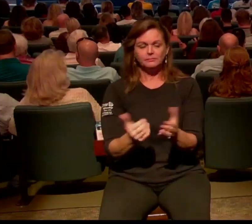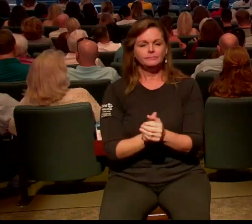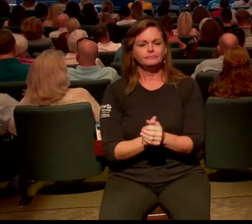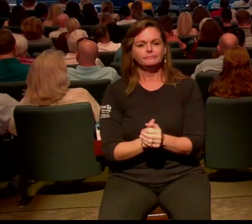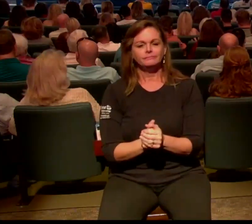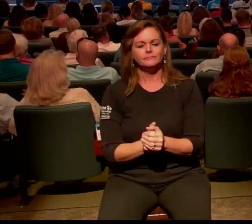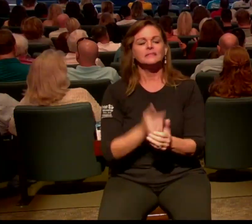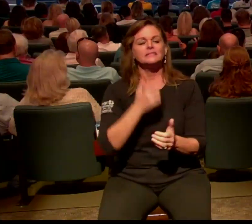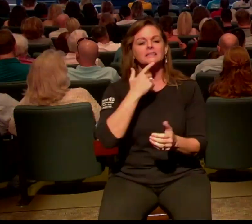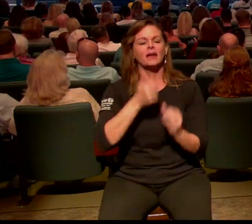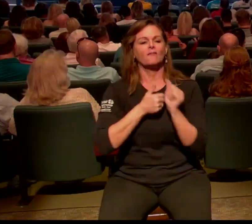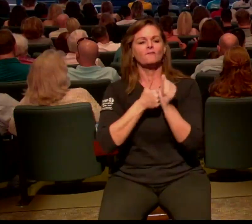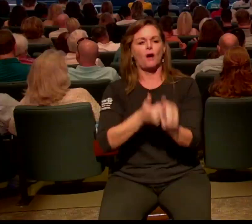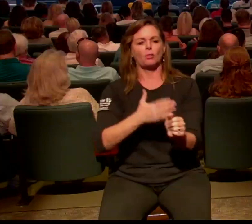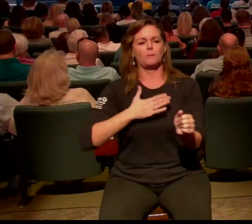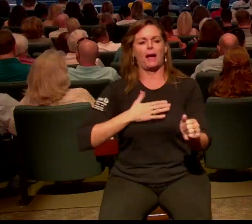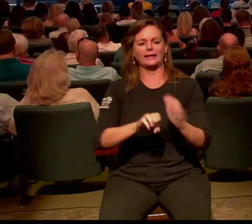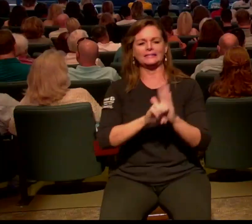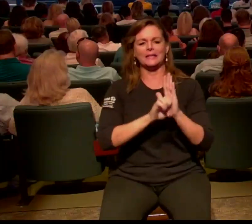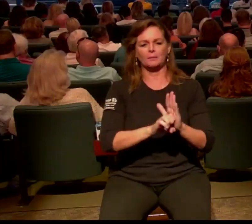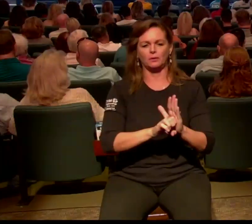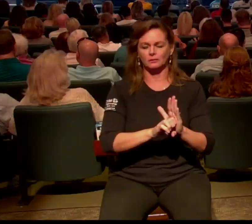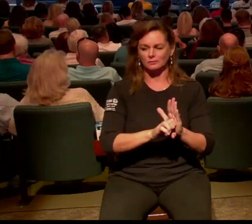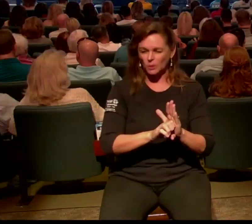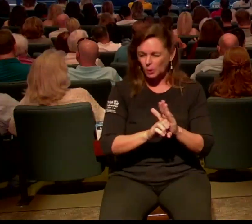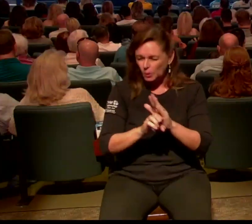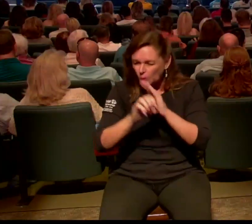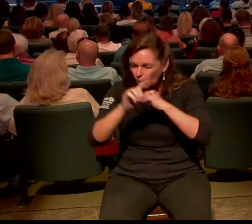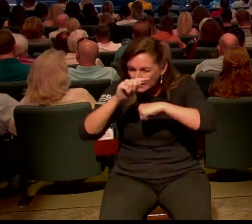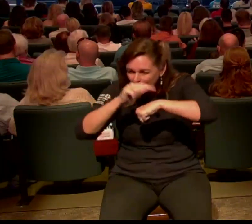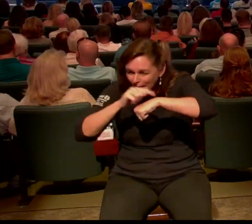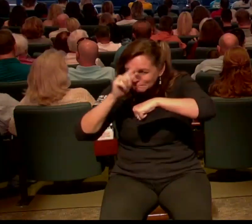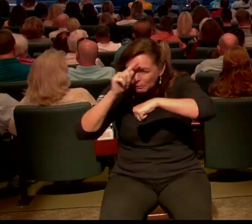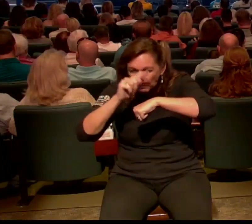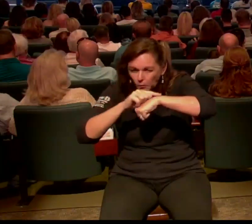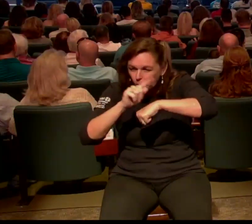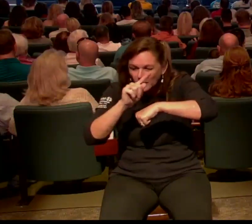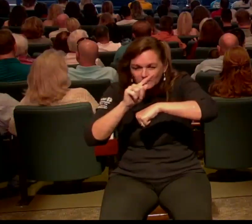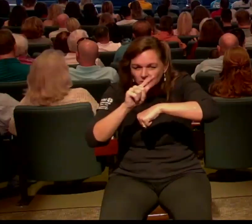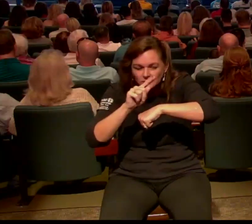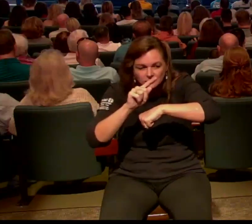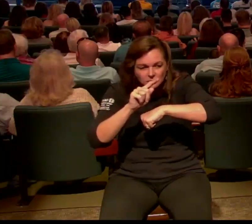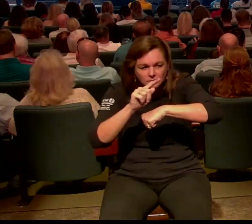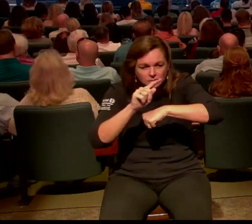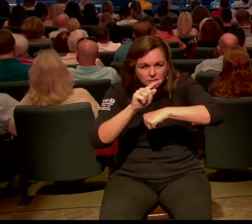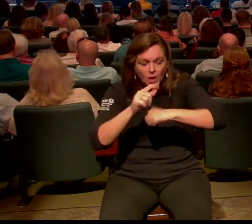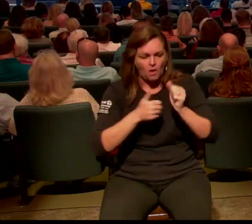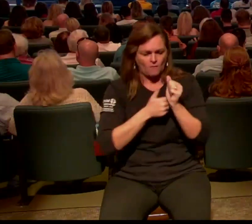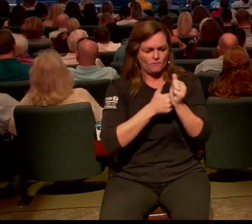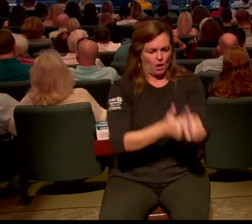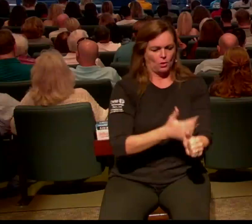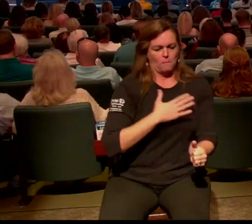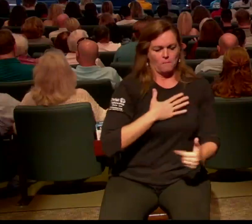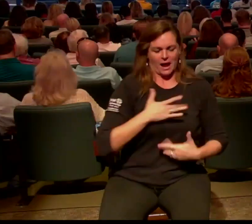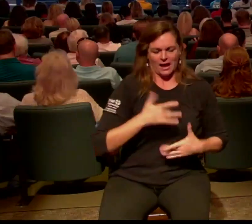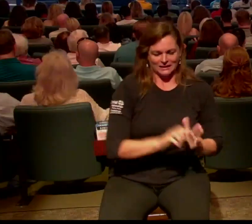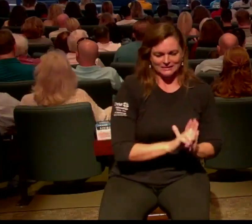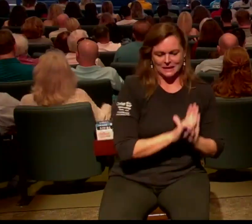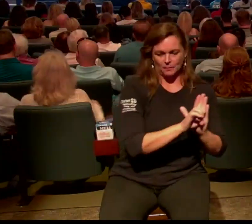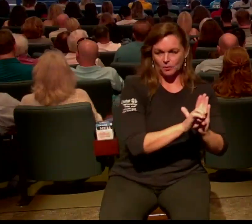said, "Follow my example." Only one time. And it was the time when he was with the disciples in the upper